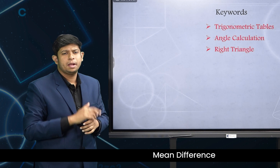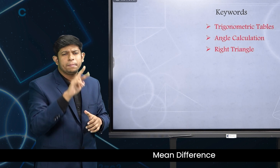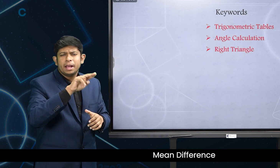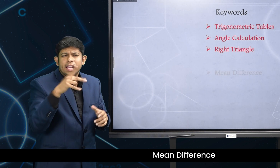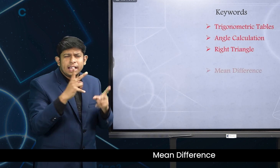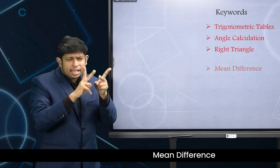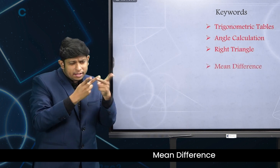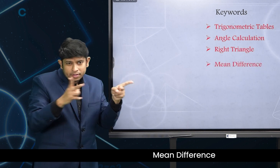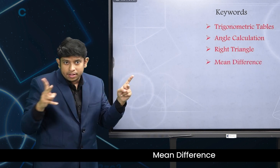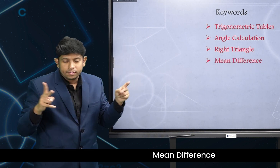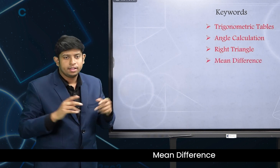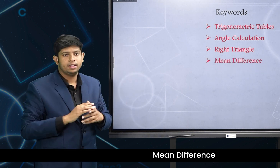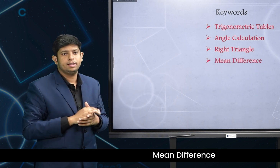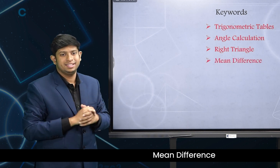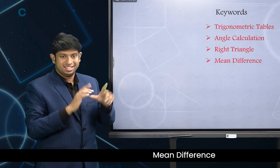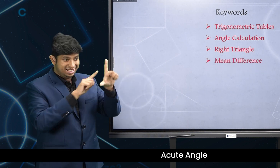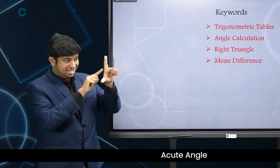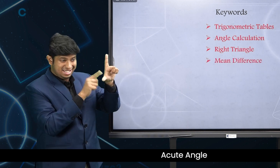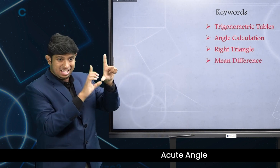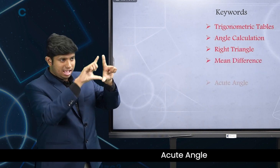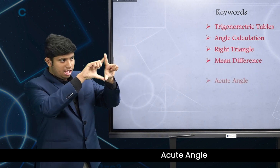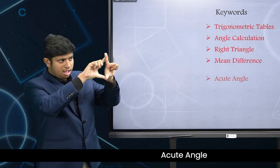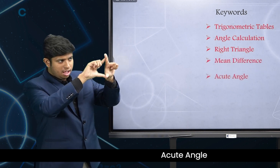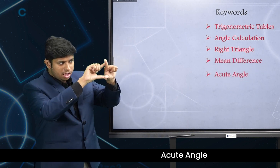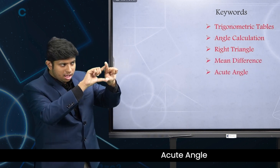mean difference, acute angle,